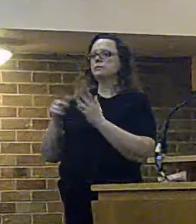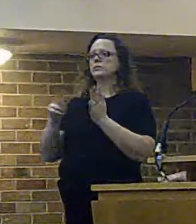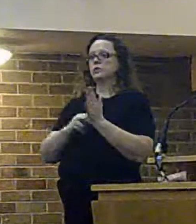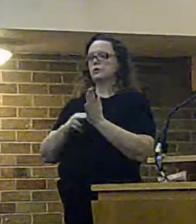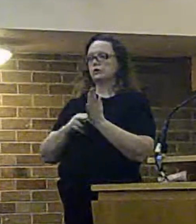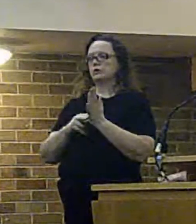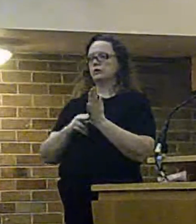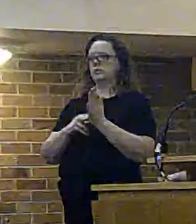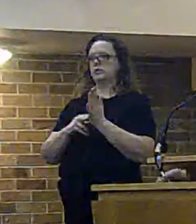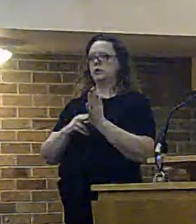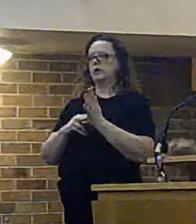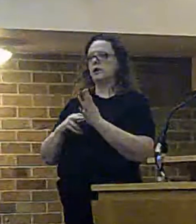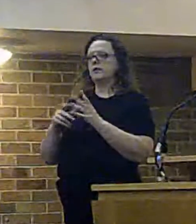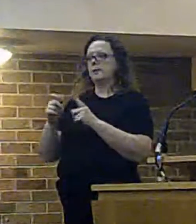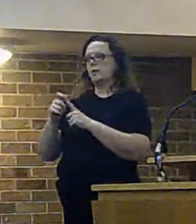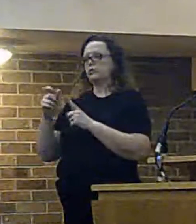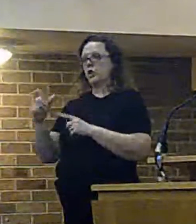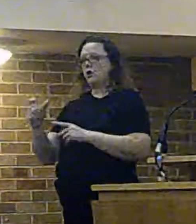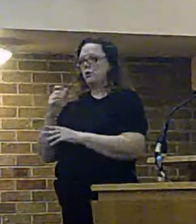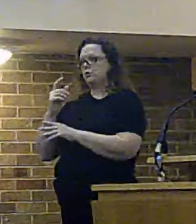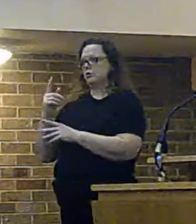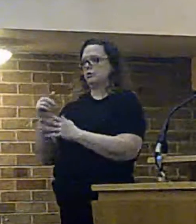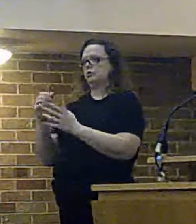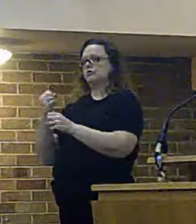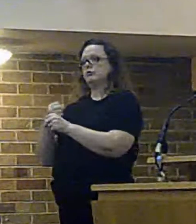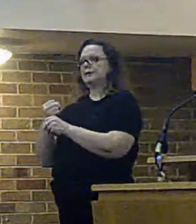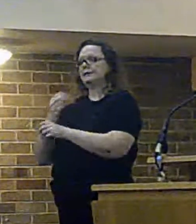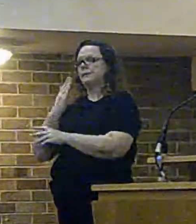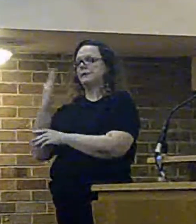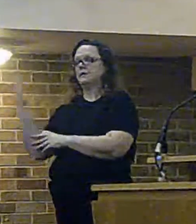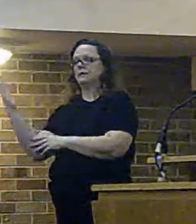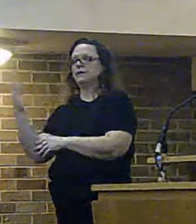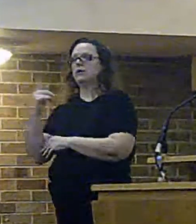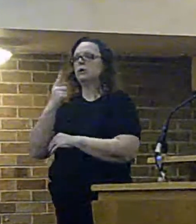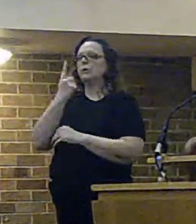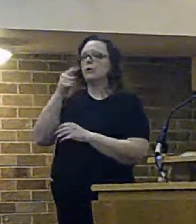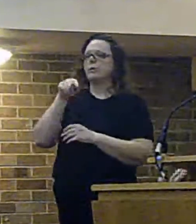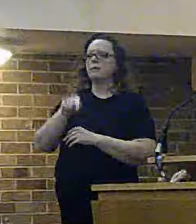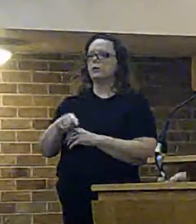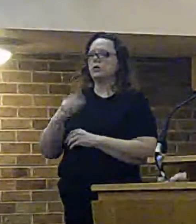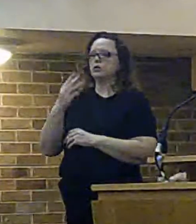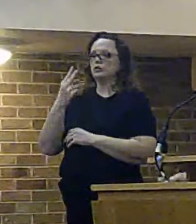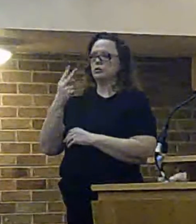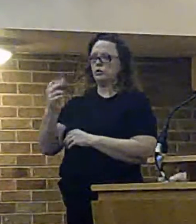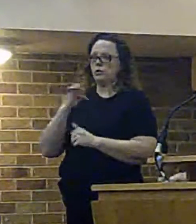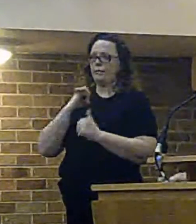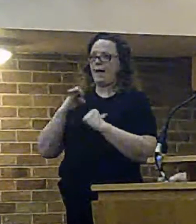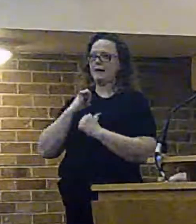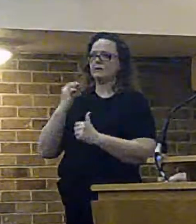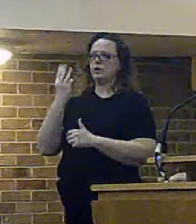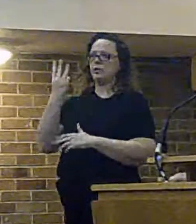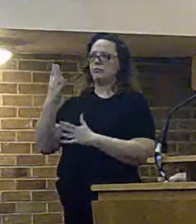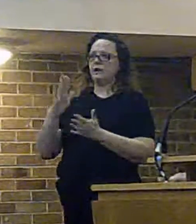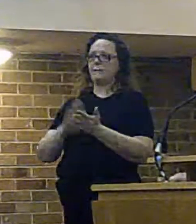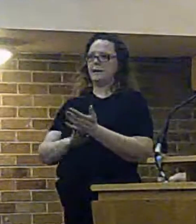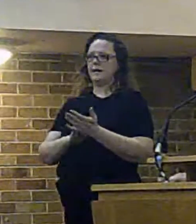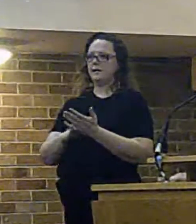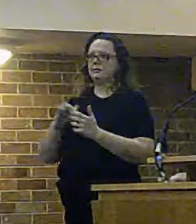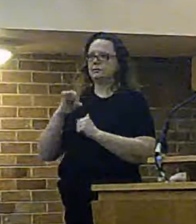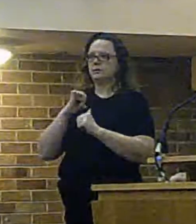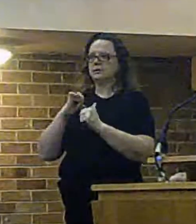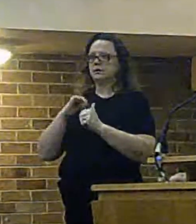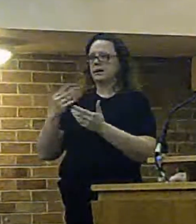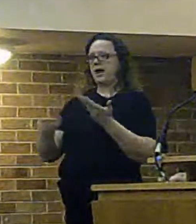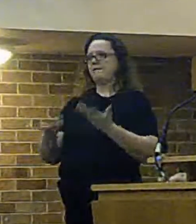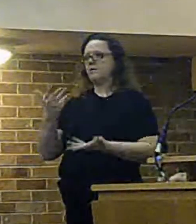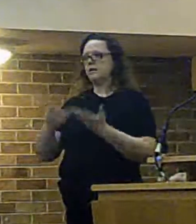postcode for Greasby Library, via AA Route Finder, it will give you 1.2 miles in 3 minutes, which is an average speed of 24